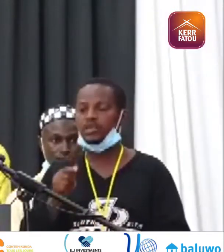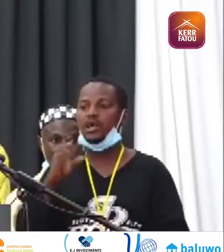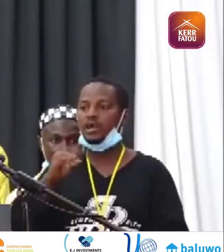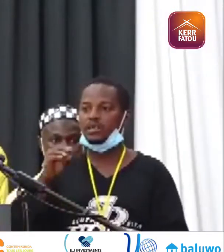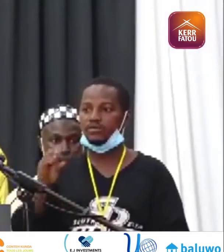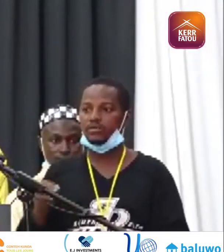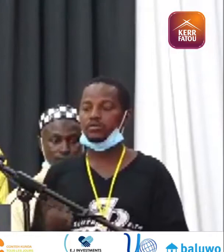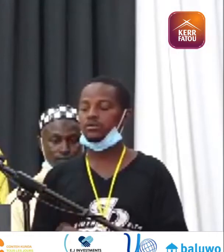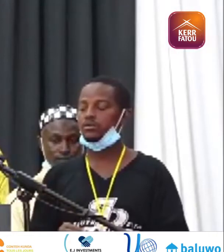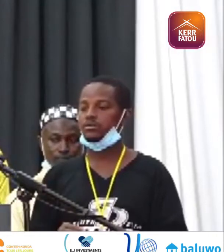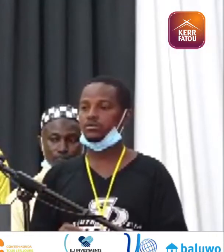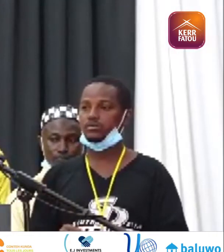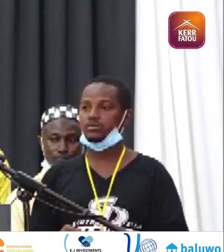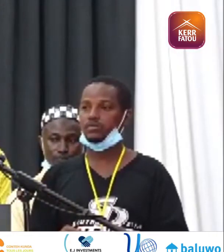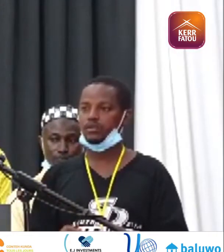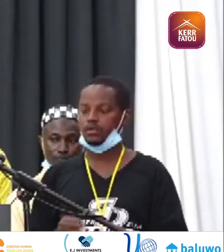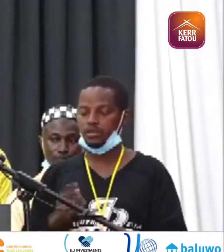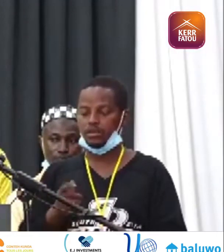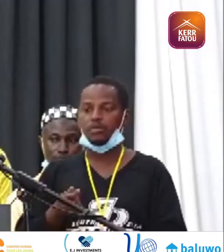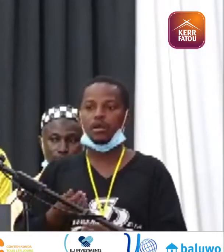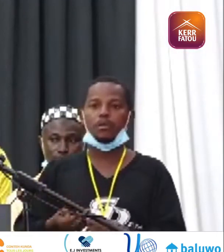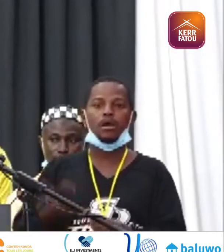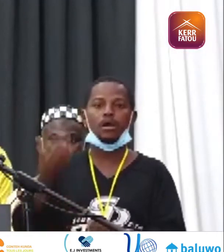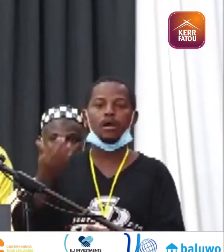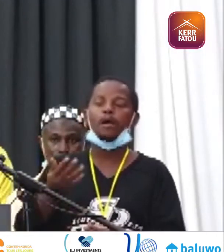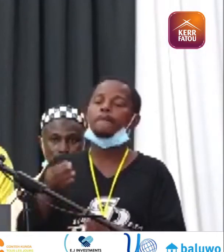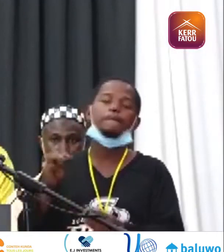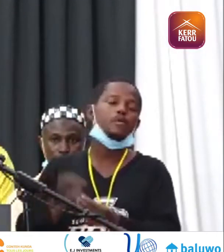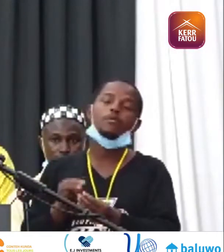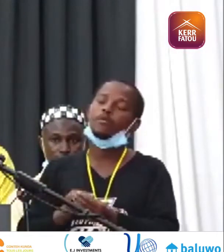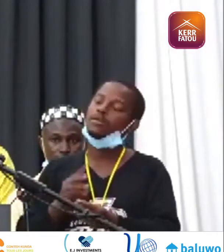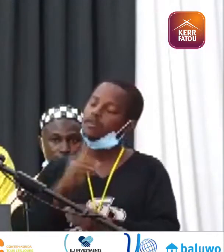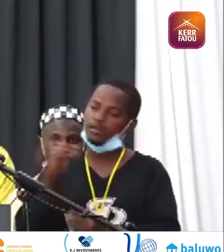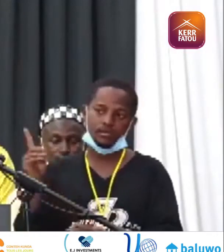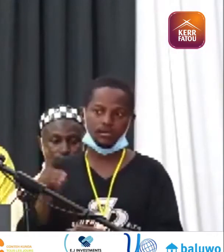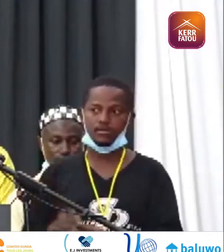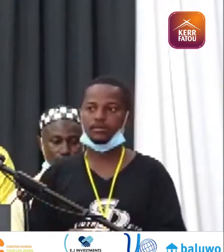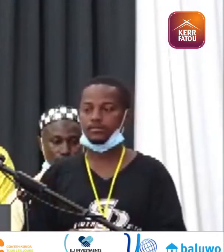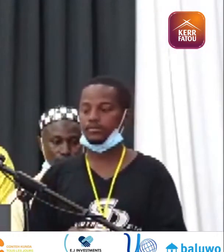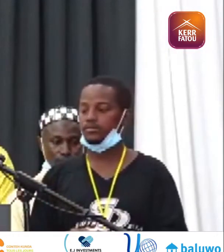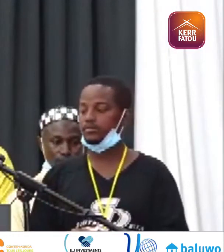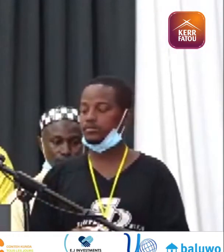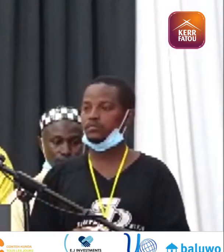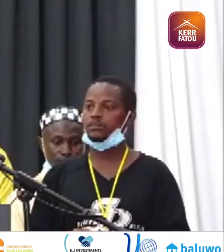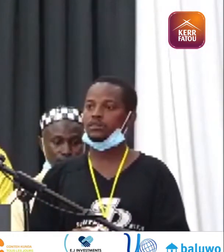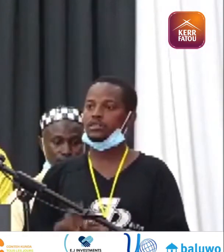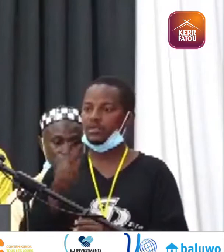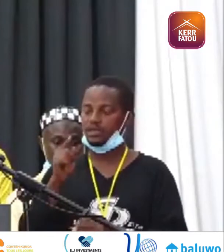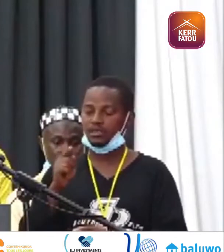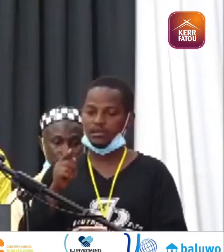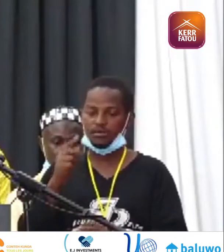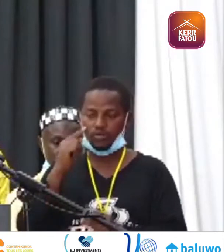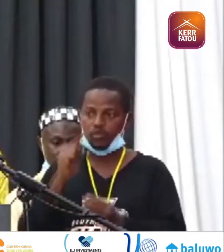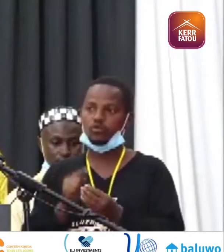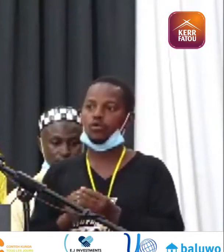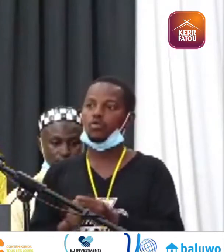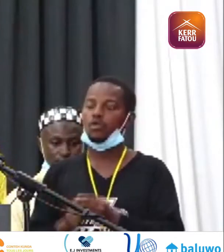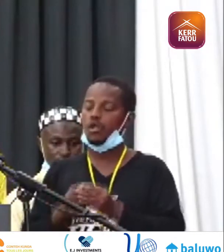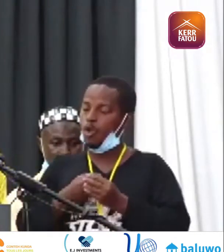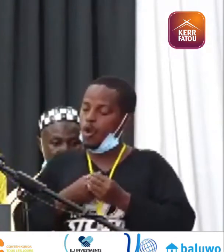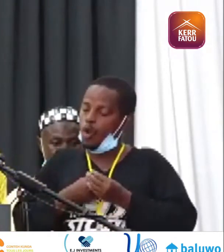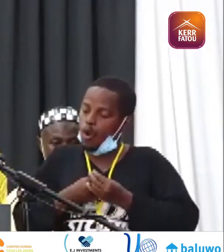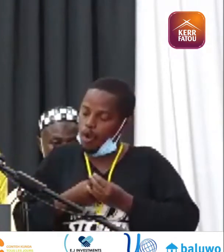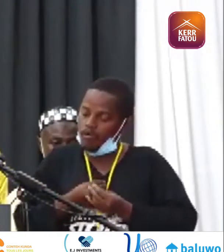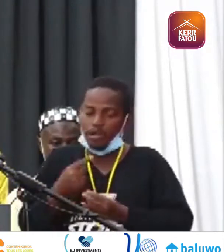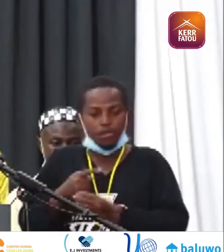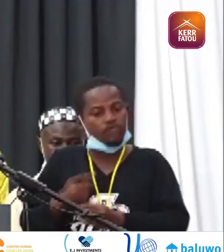activities, if quantified, will amount to millions of dollars, which is an indication of the love of